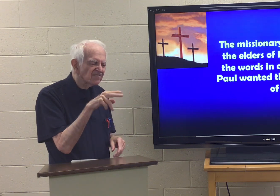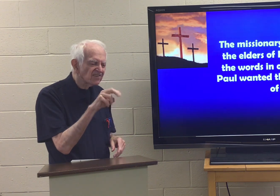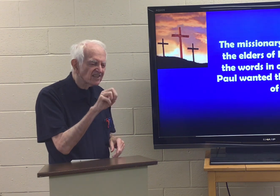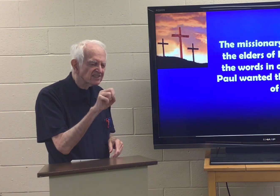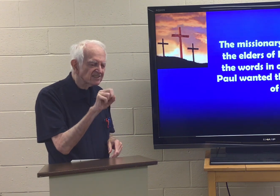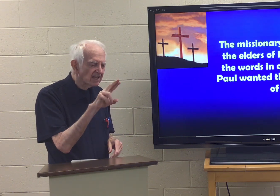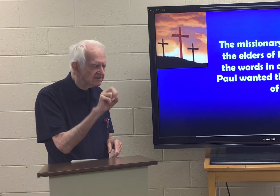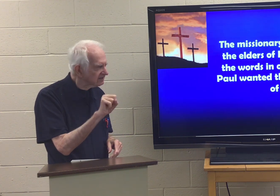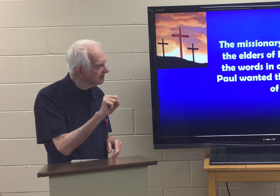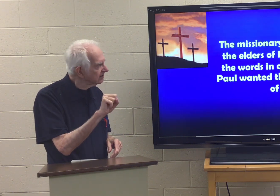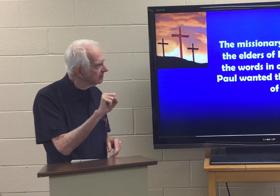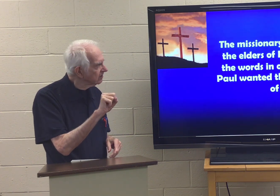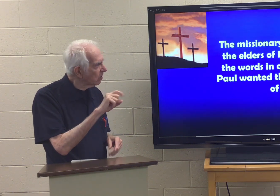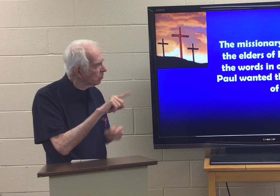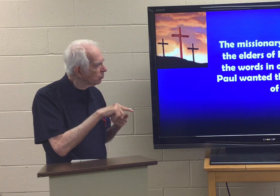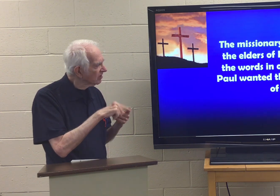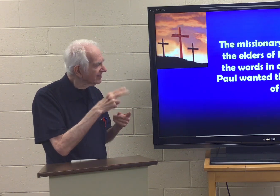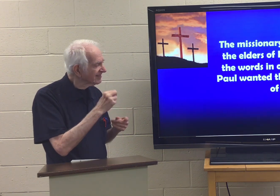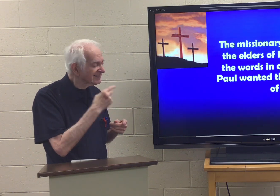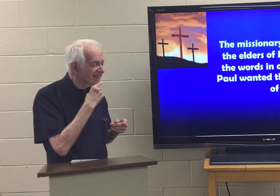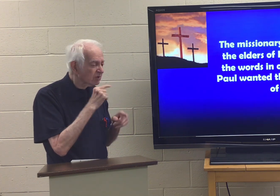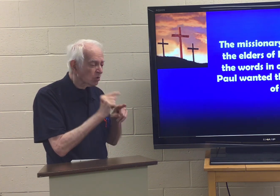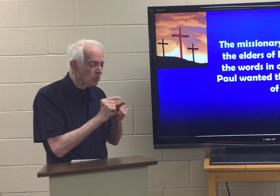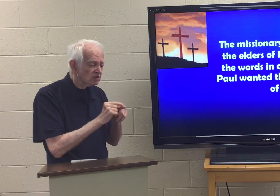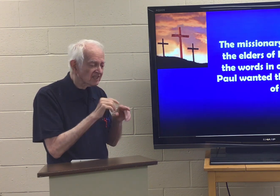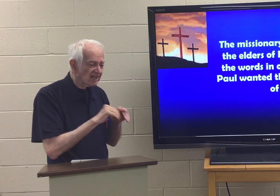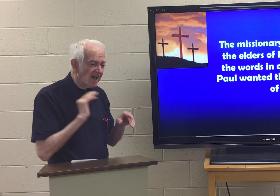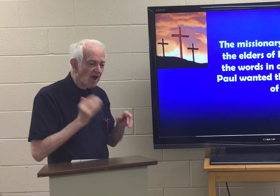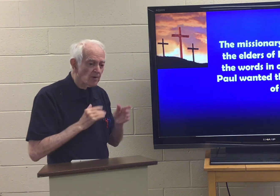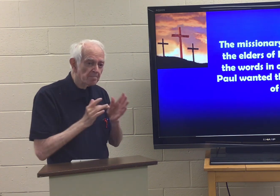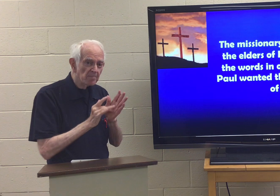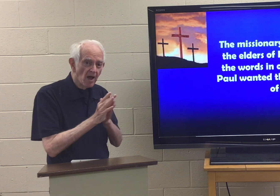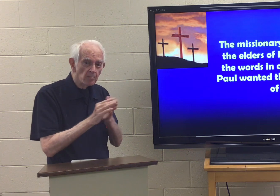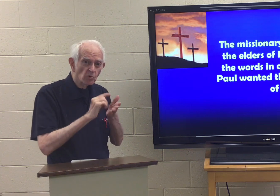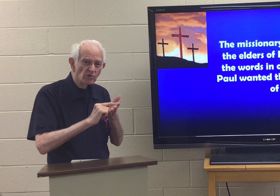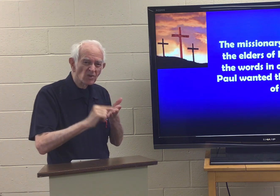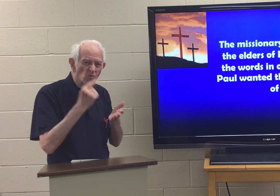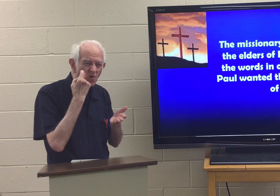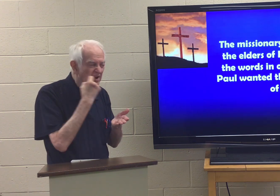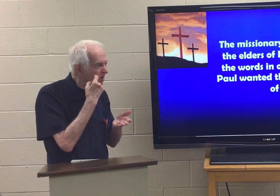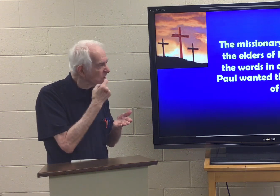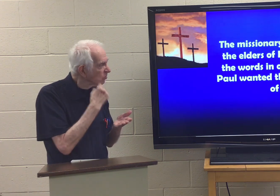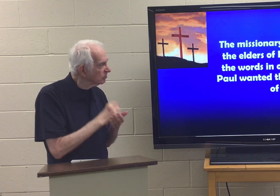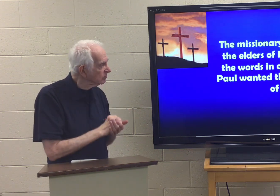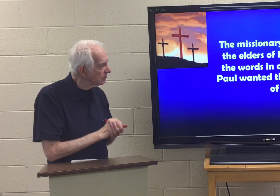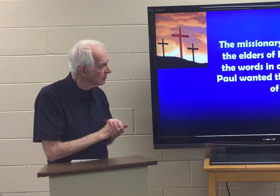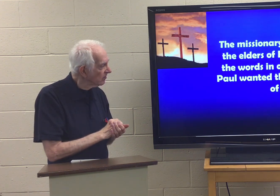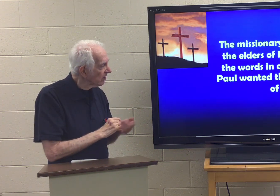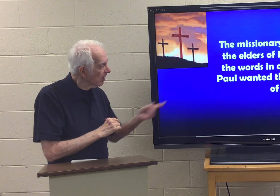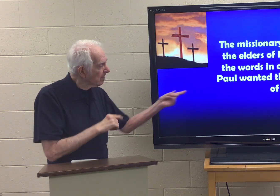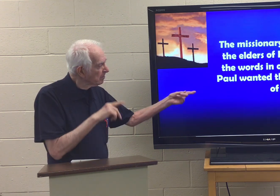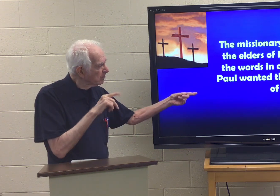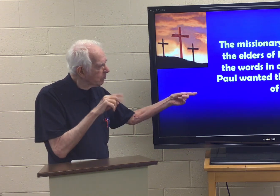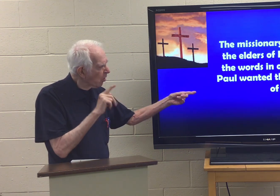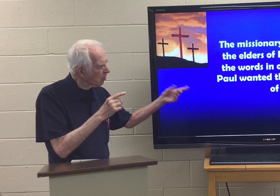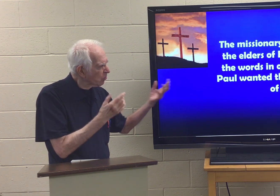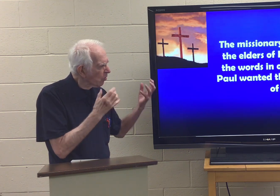Ephesus when he said the words in our scripture reading a while ago. Paul wanted